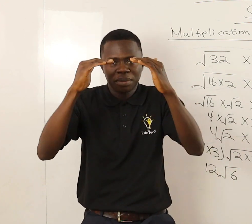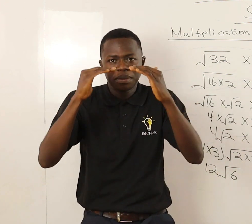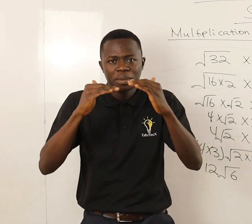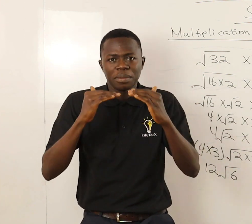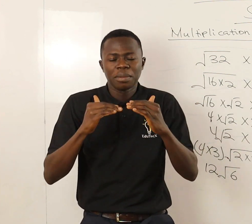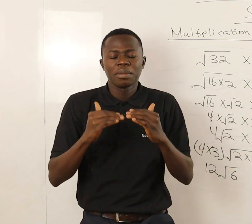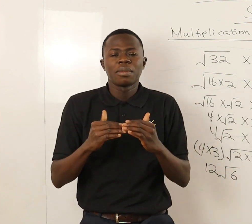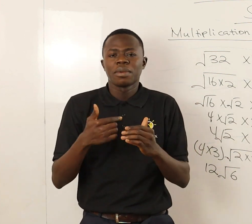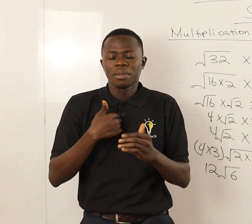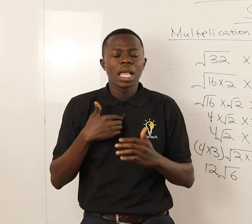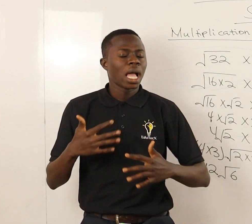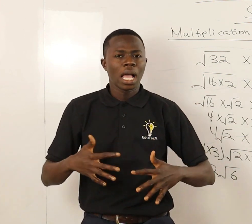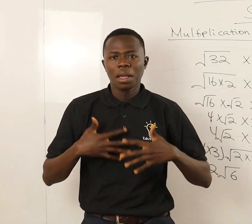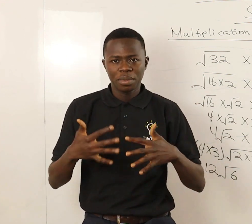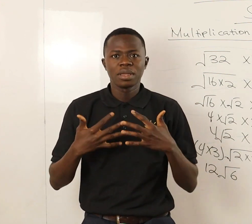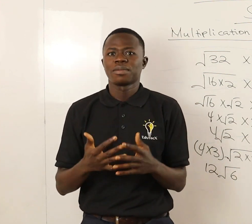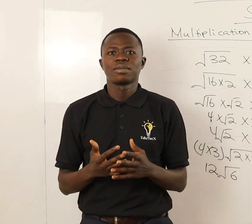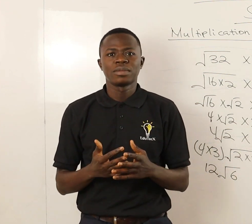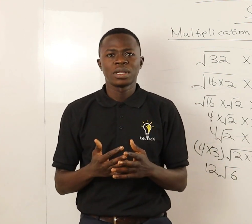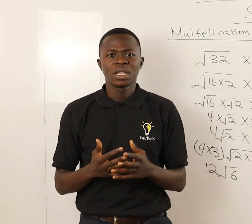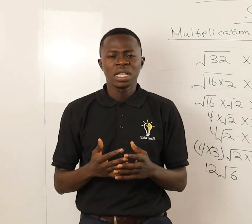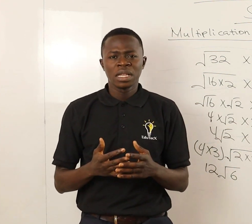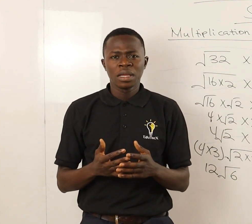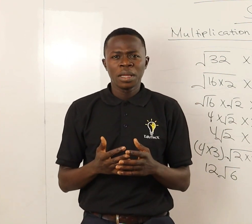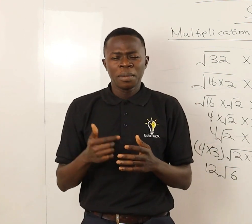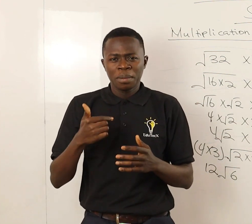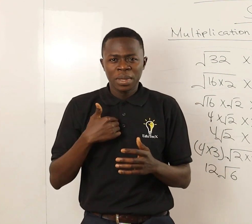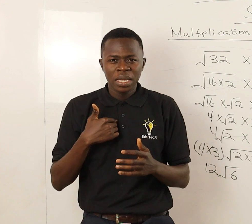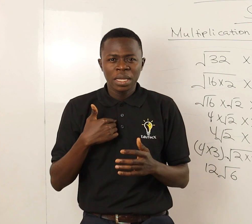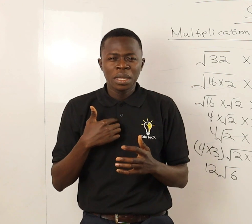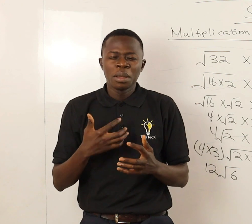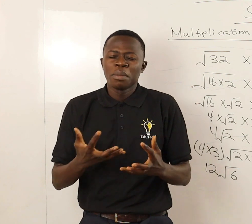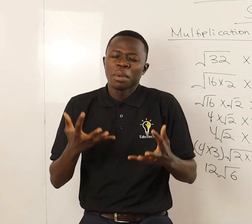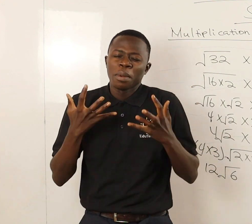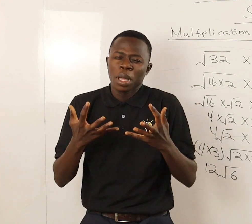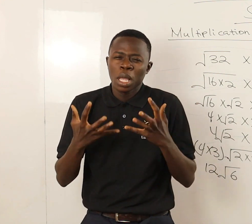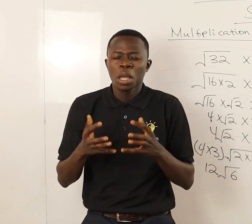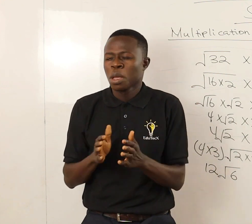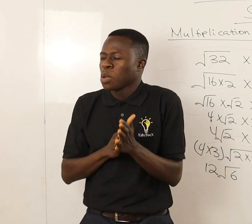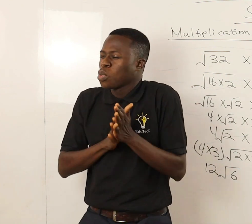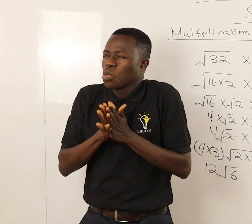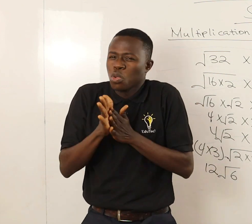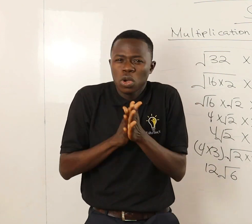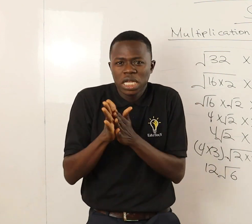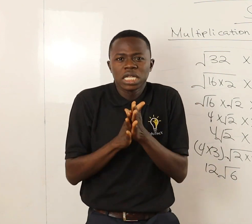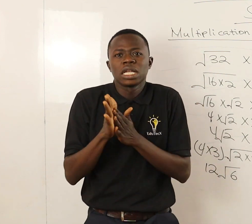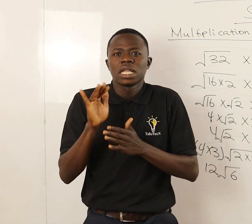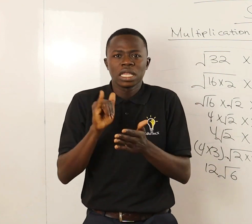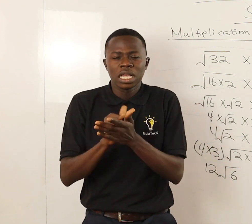If you follow the steps just like we've said, you actually, and you practice, you'd actually be